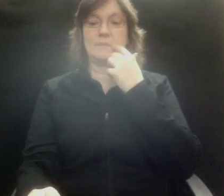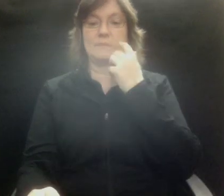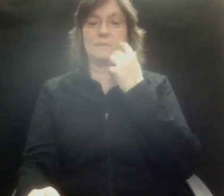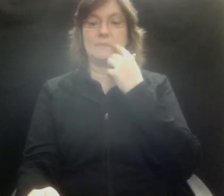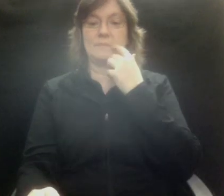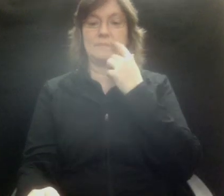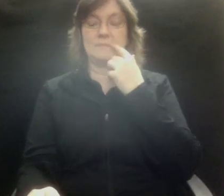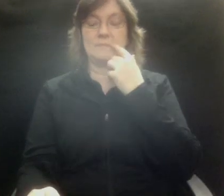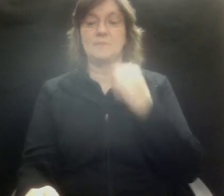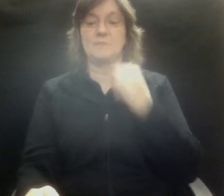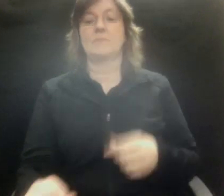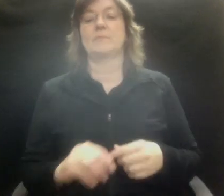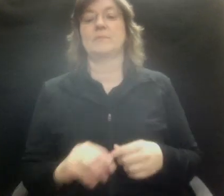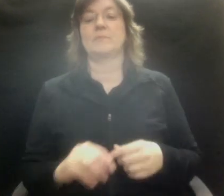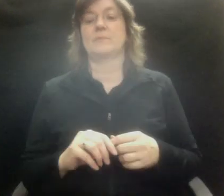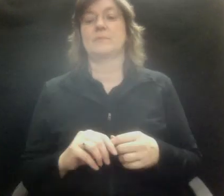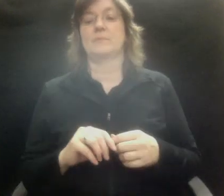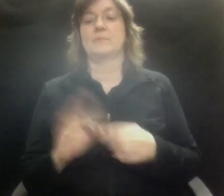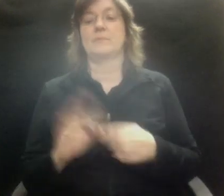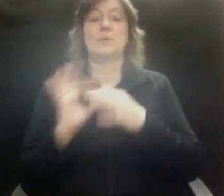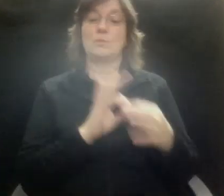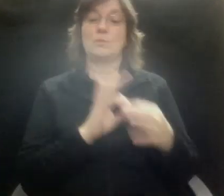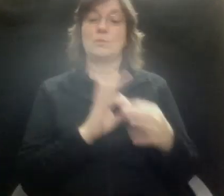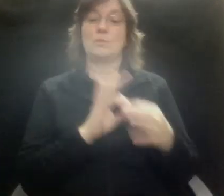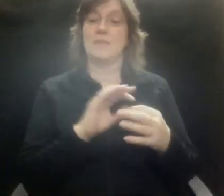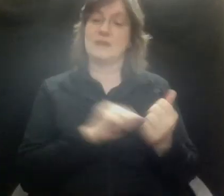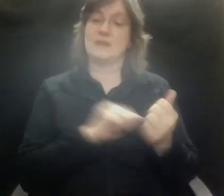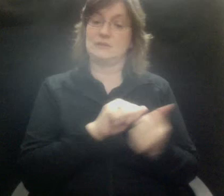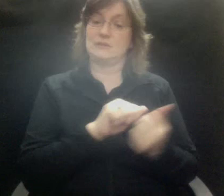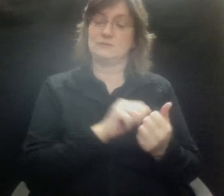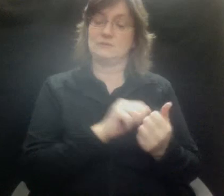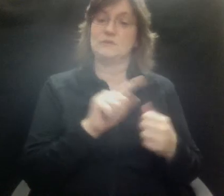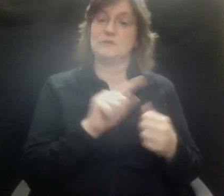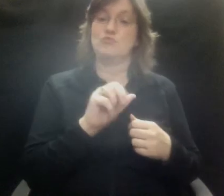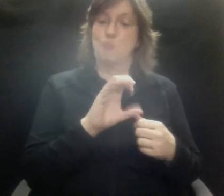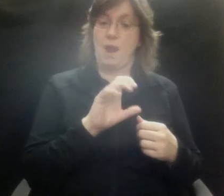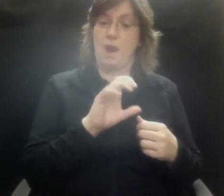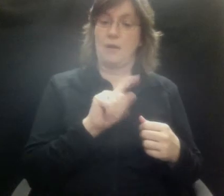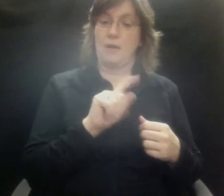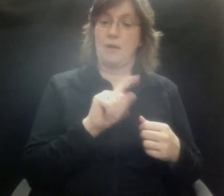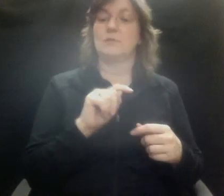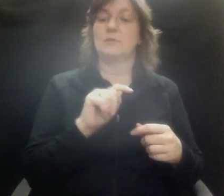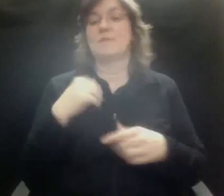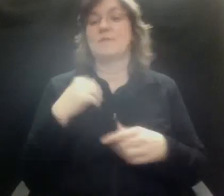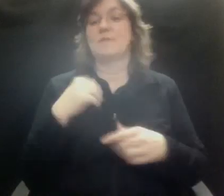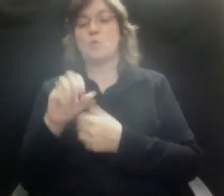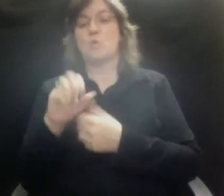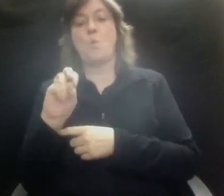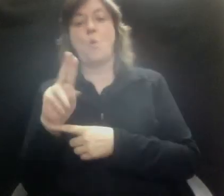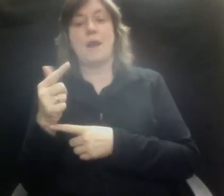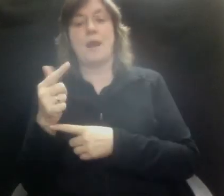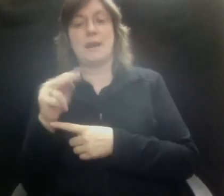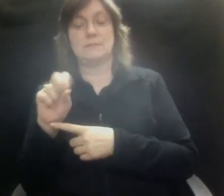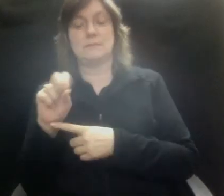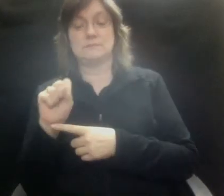Additionally, along with the alimentary canal or digestive tract, there are accessory organs in the digestive system. These are of importance, but they are